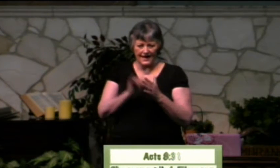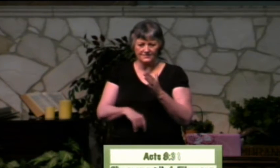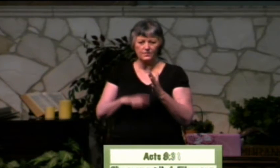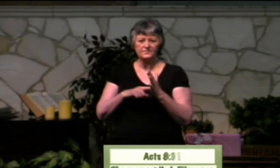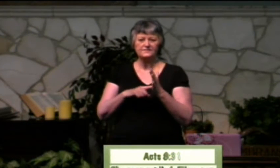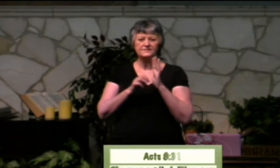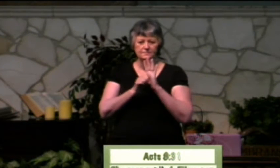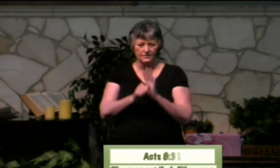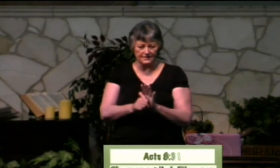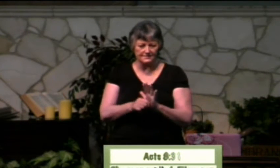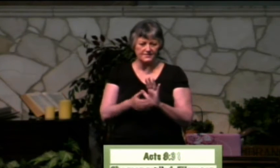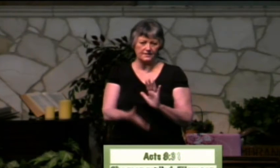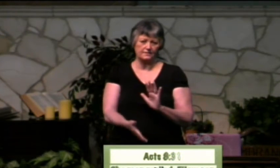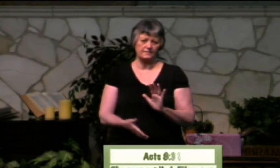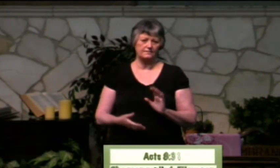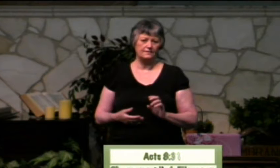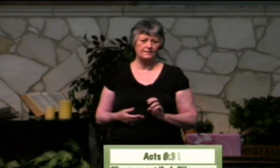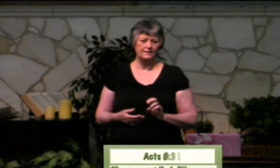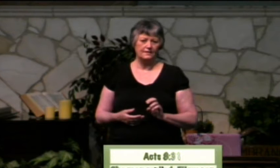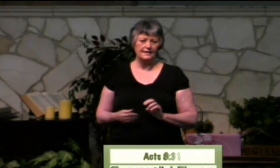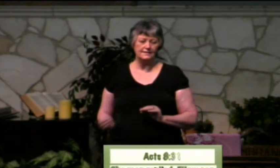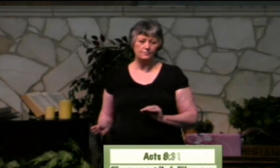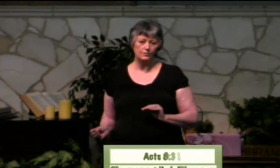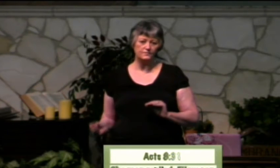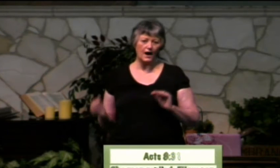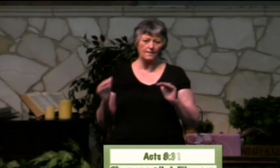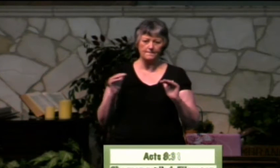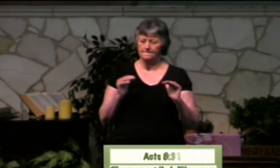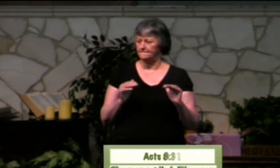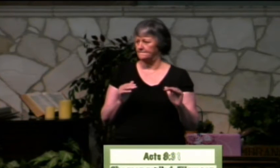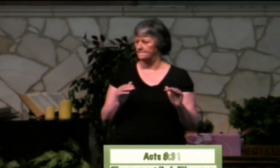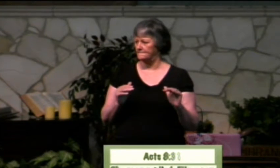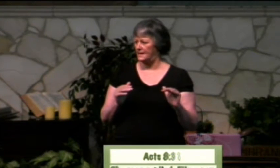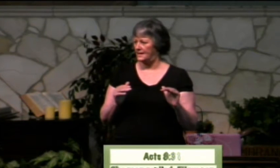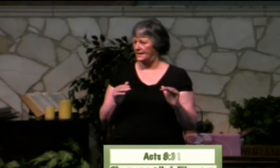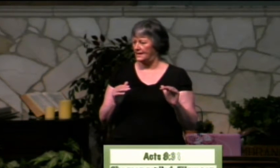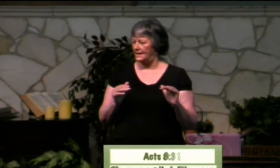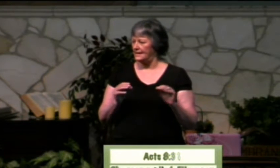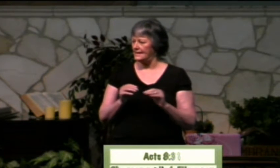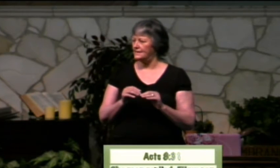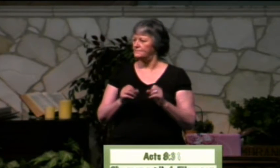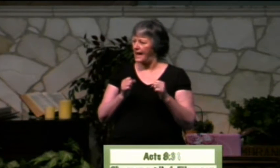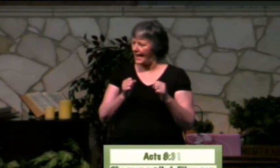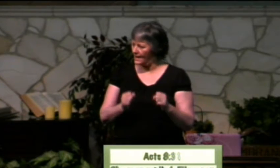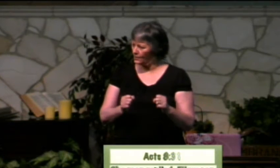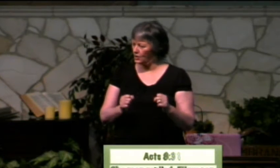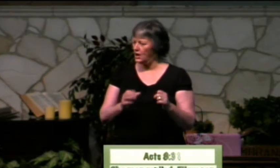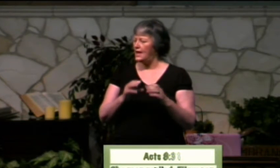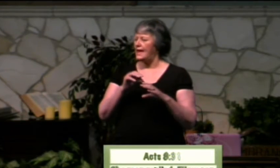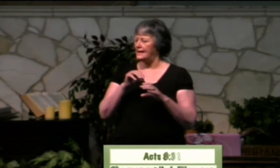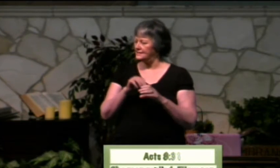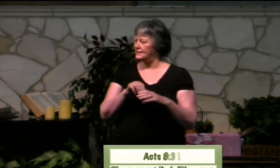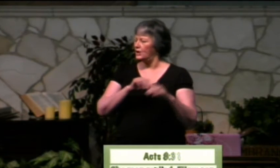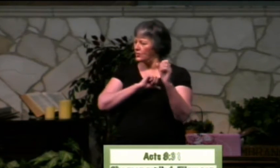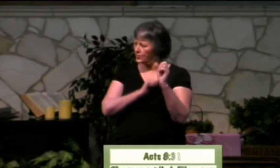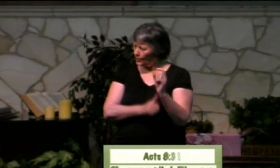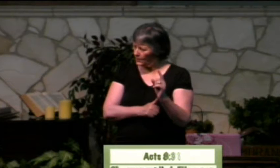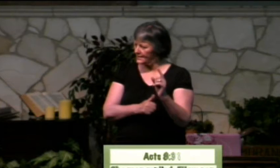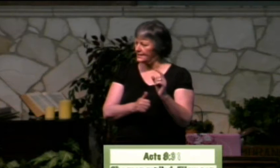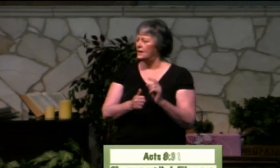That's what the symbol is there. He moved up in power and in authority